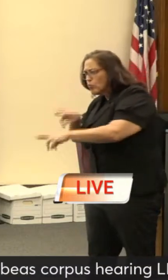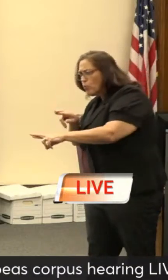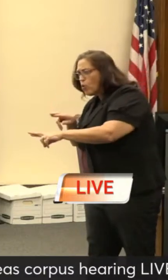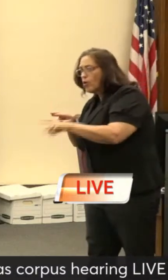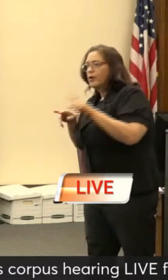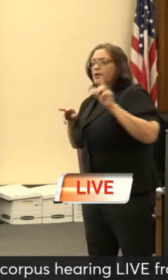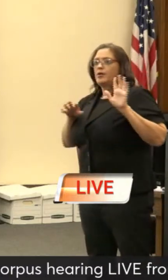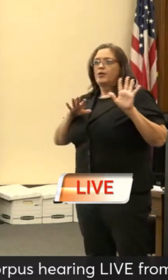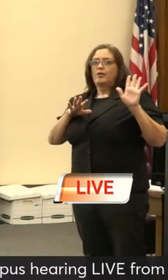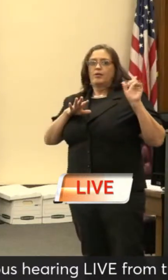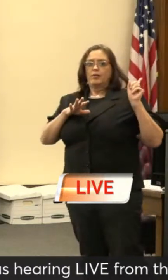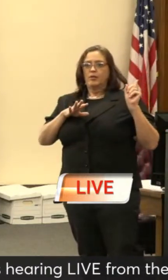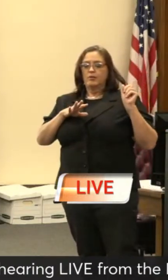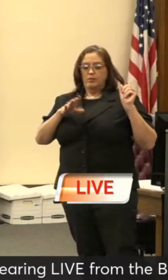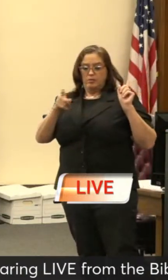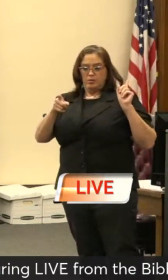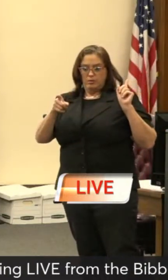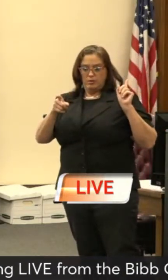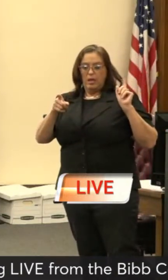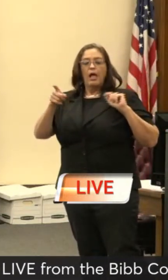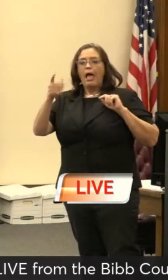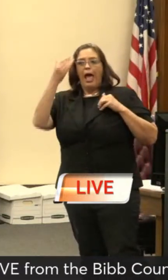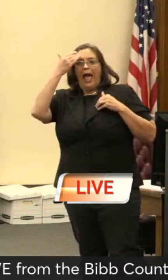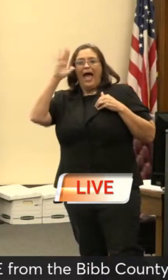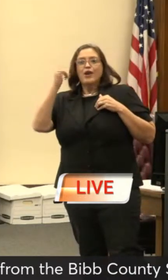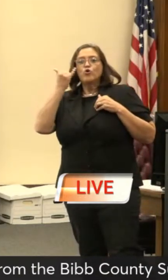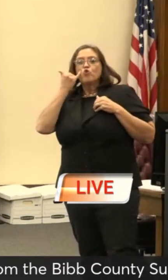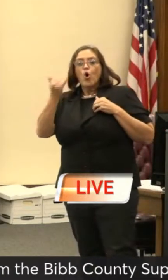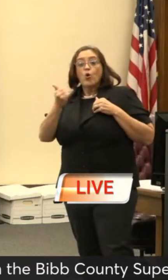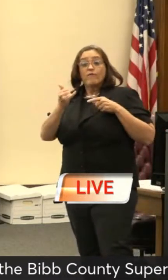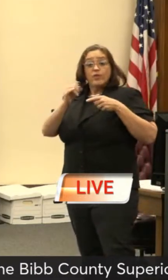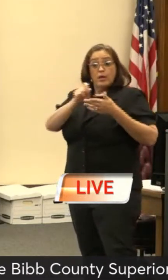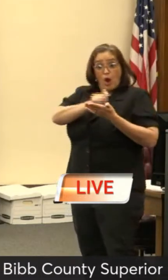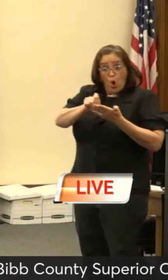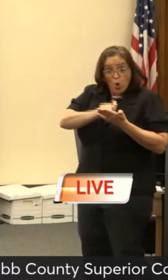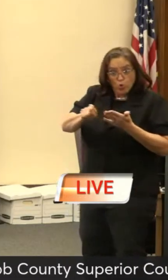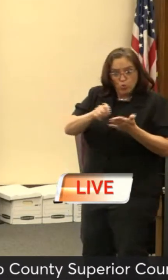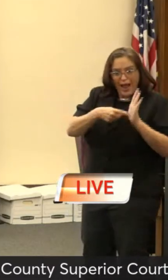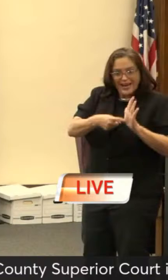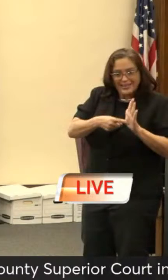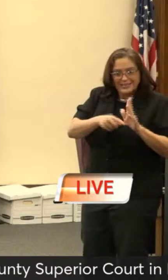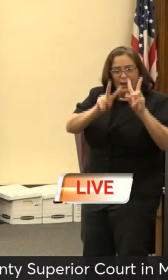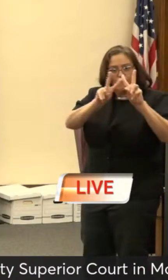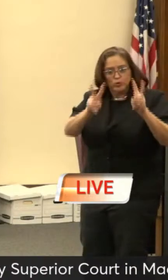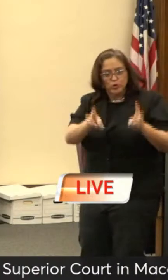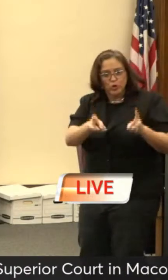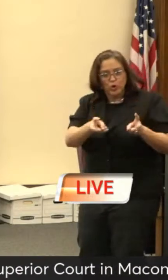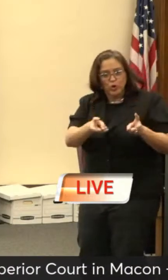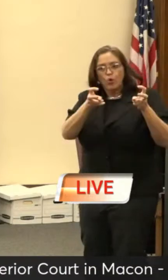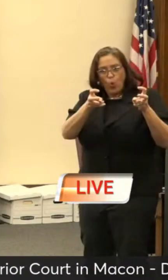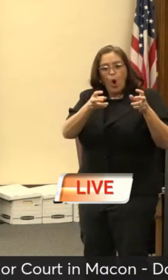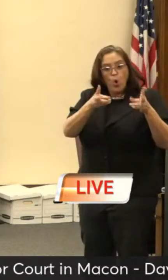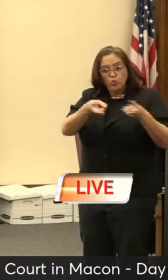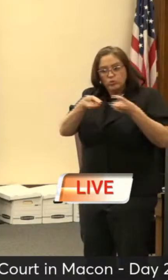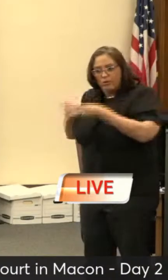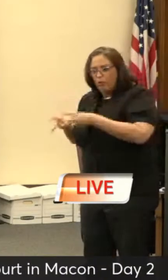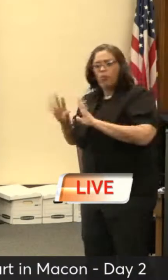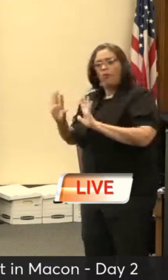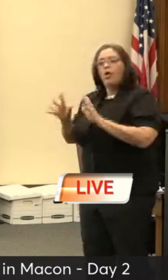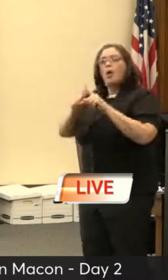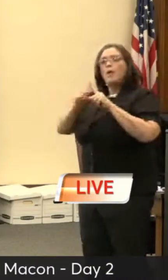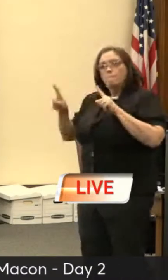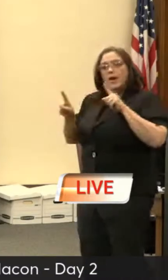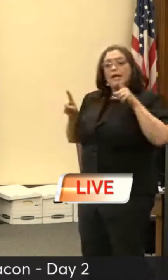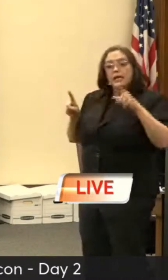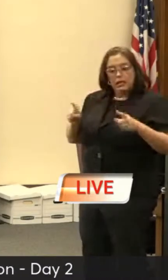these writing samples. I just know that he referenced them and he put them into his linguistic, he maintains a database